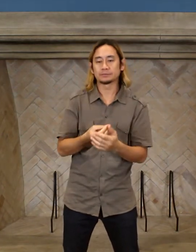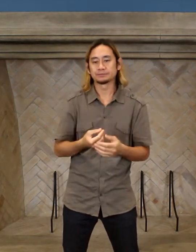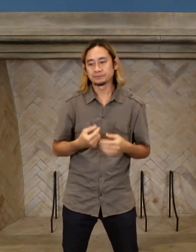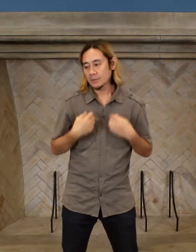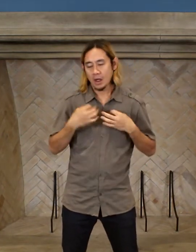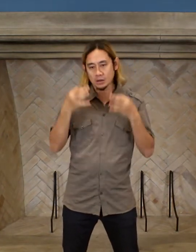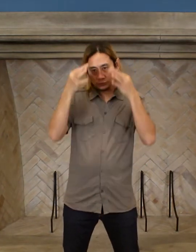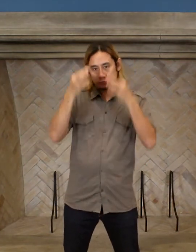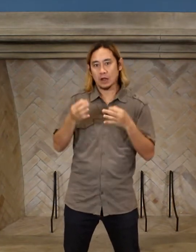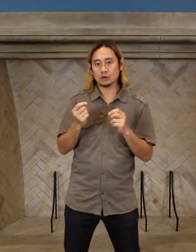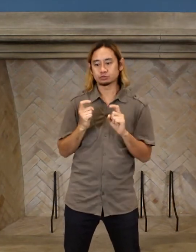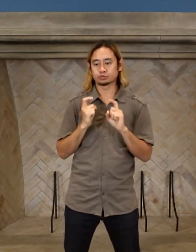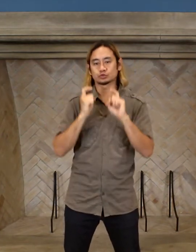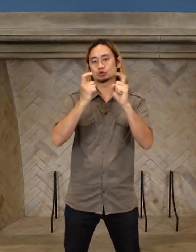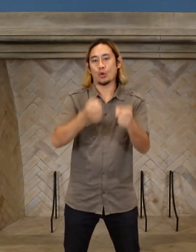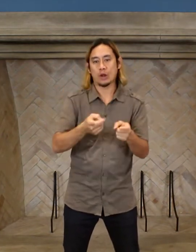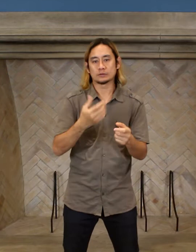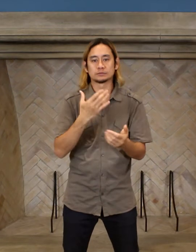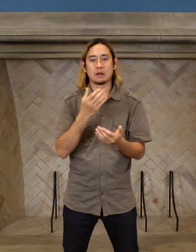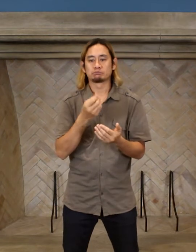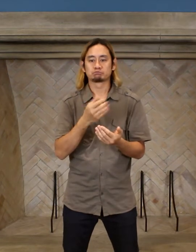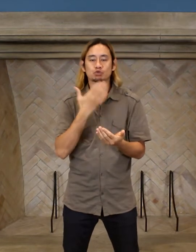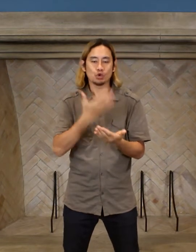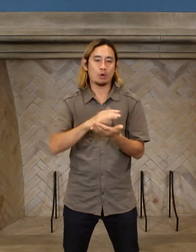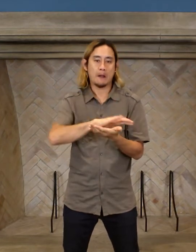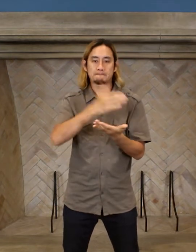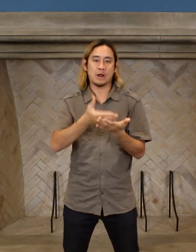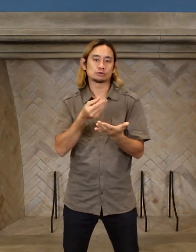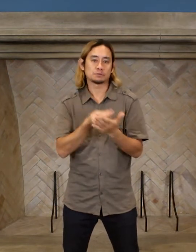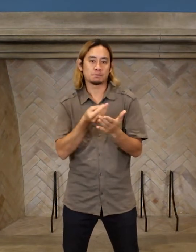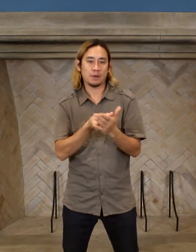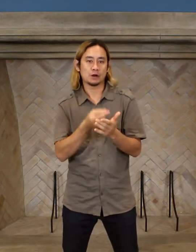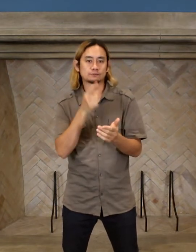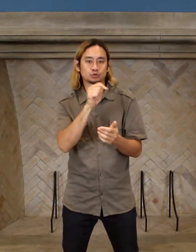transportation to school because of no finances.